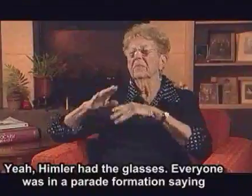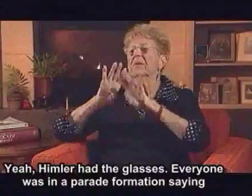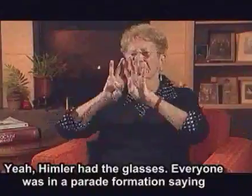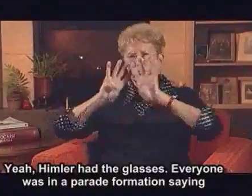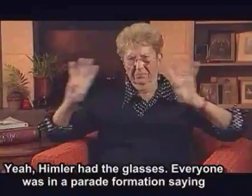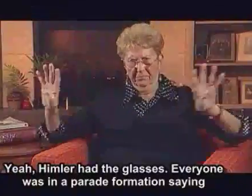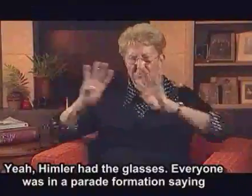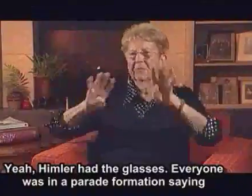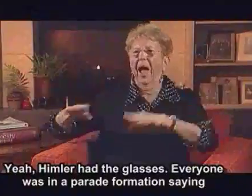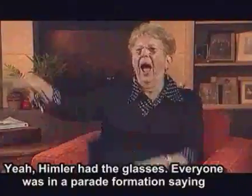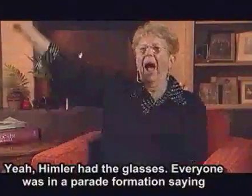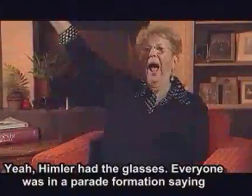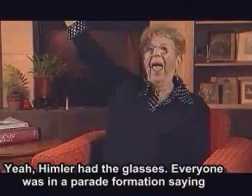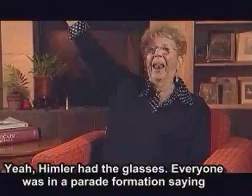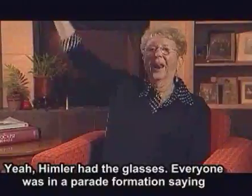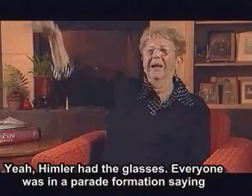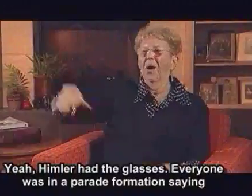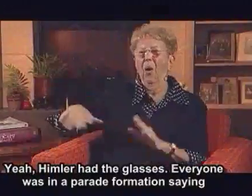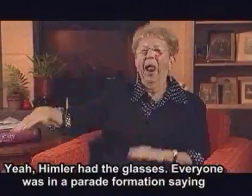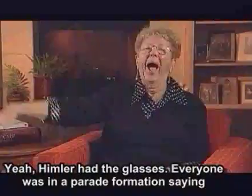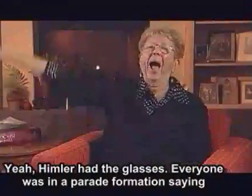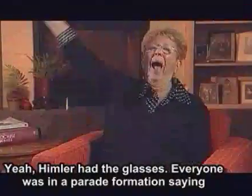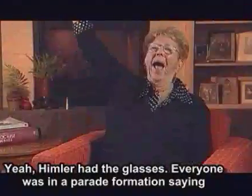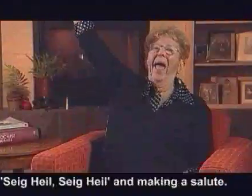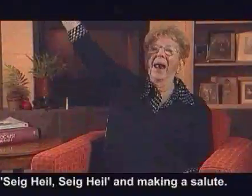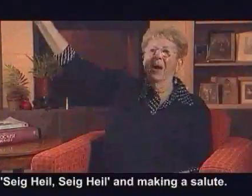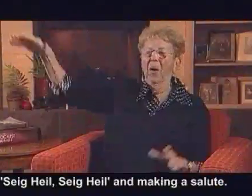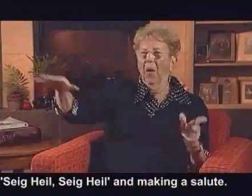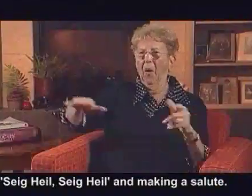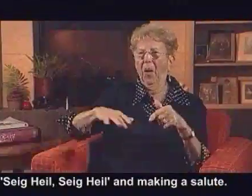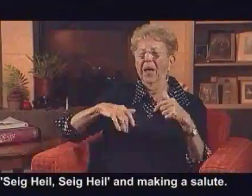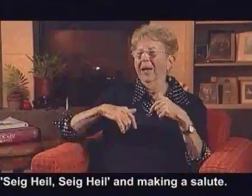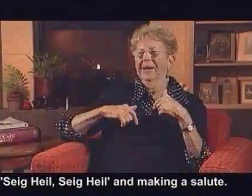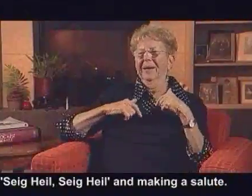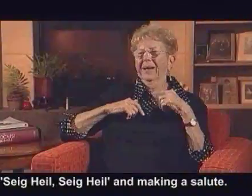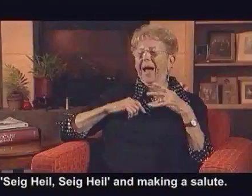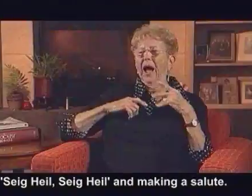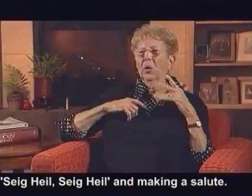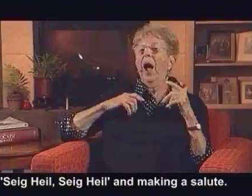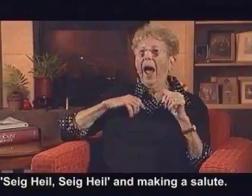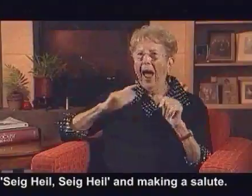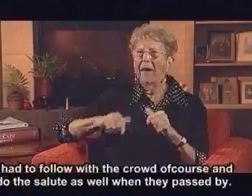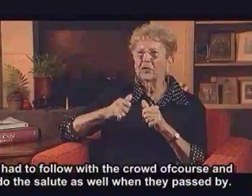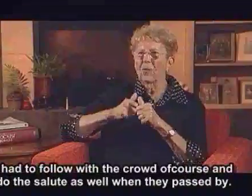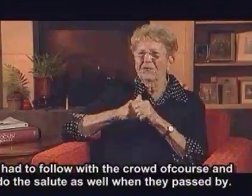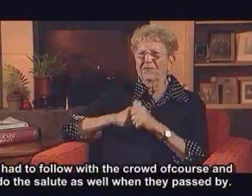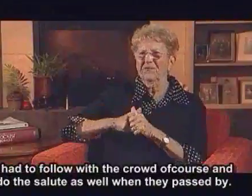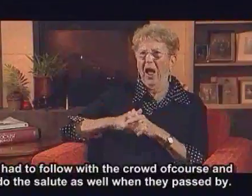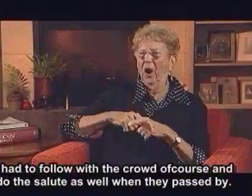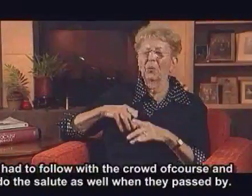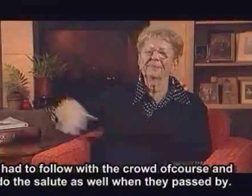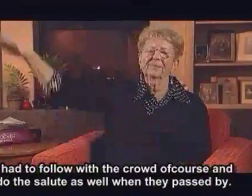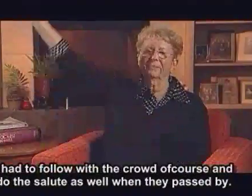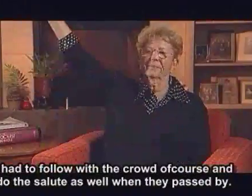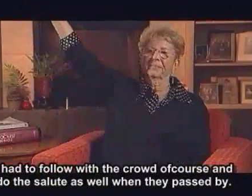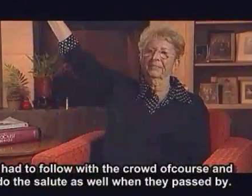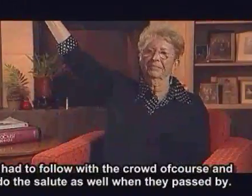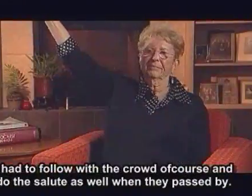Everyone was in a parade formation, saying Sieg Heil, and making the salute. I had to follow with the